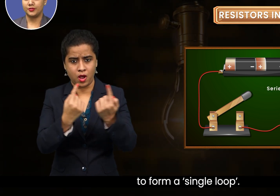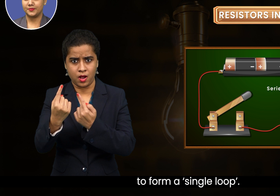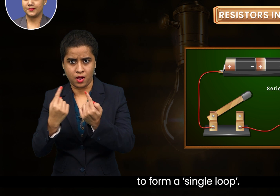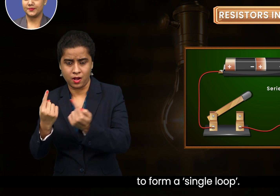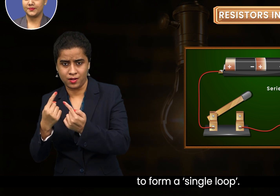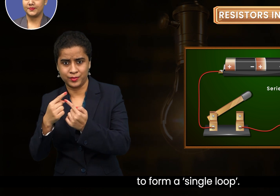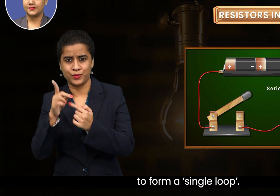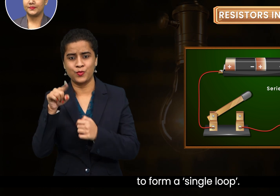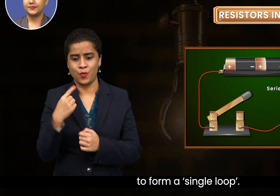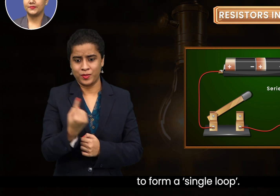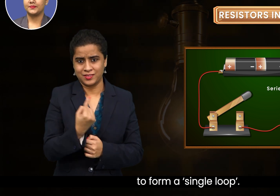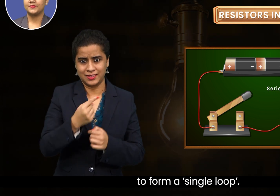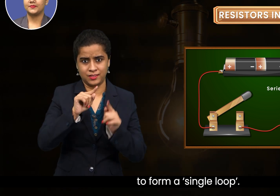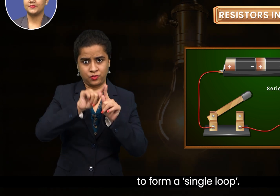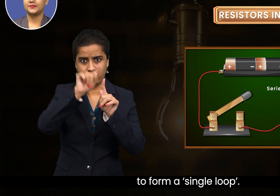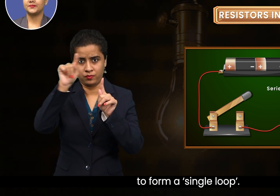loop.